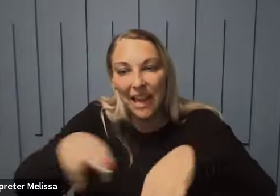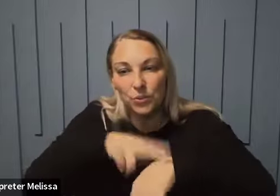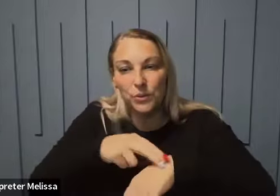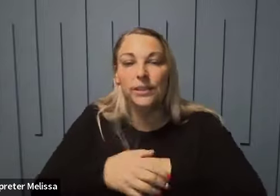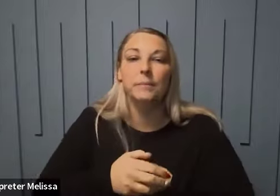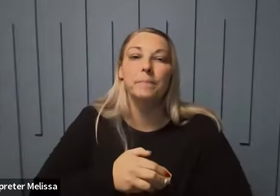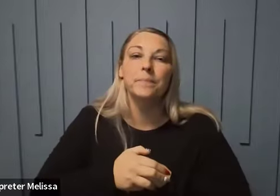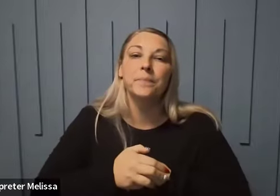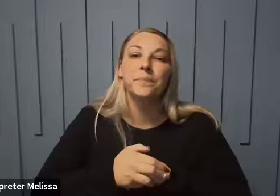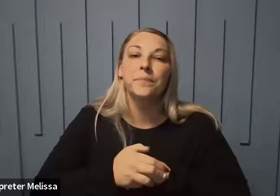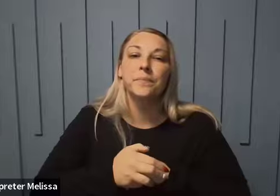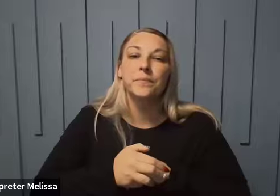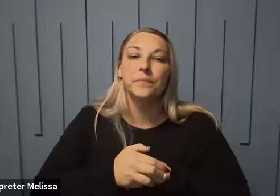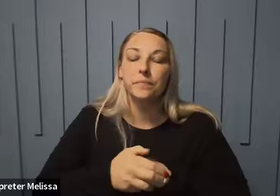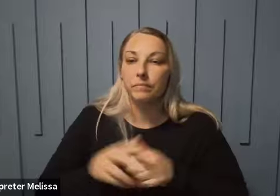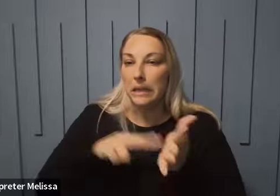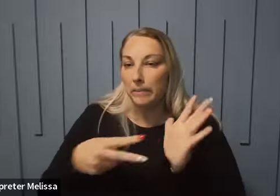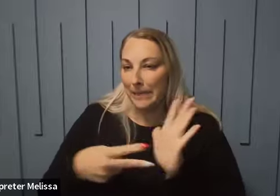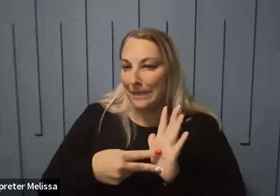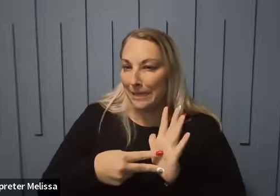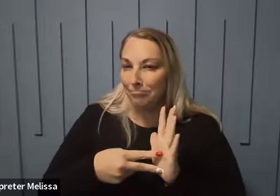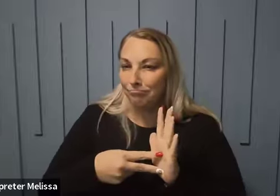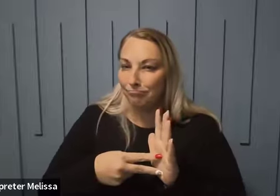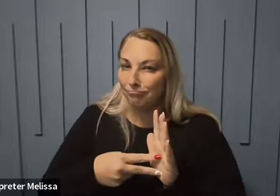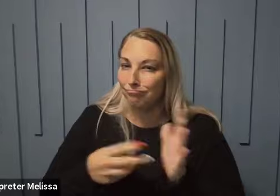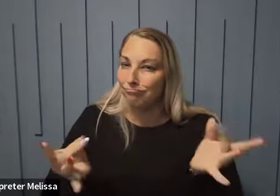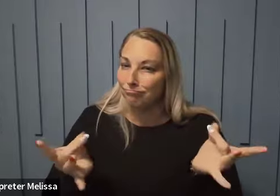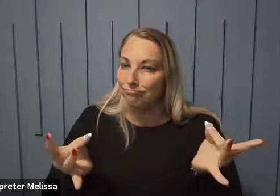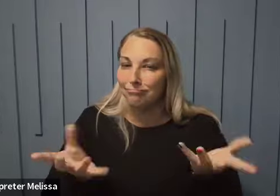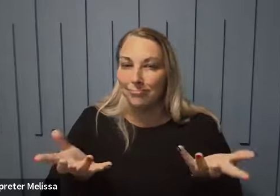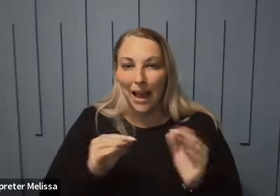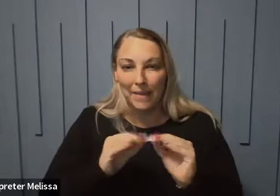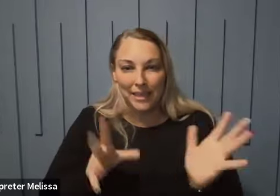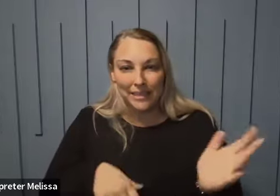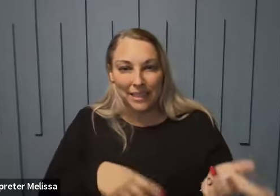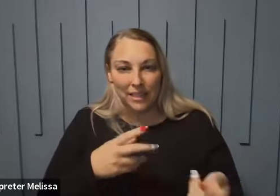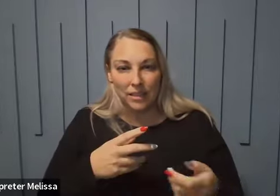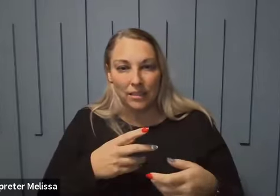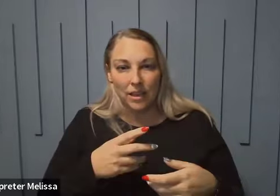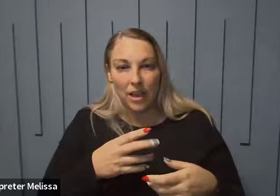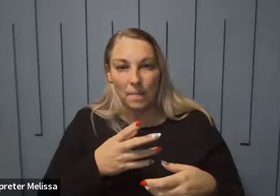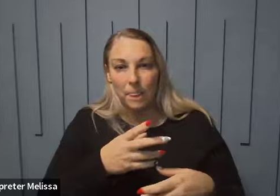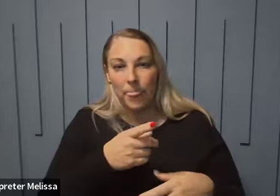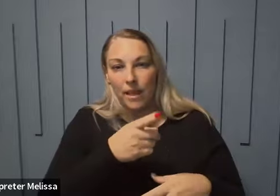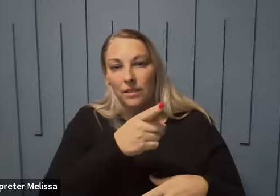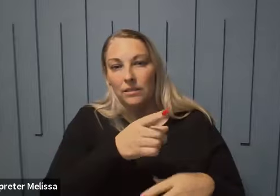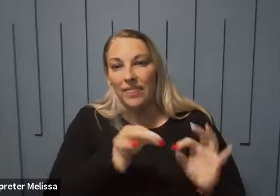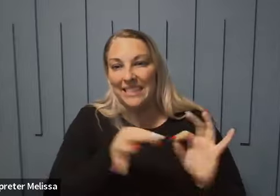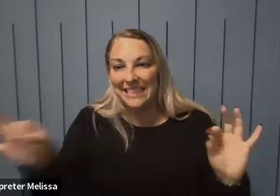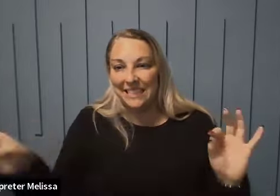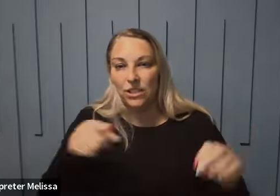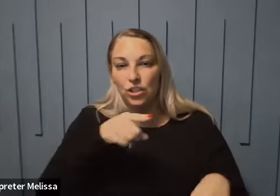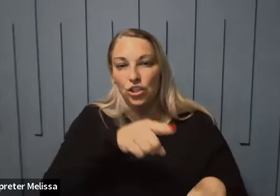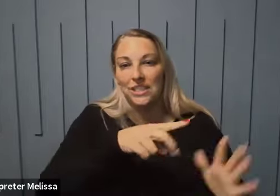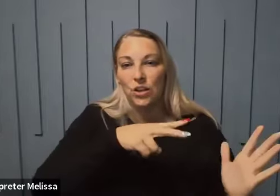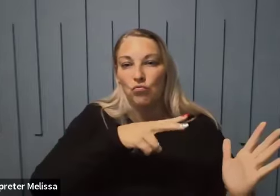Meaning is tricky. Obviously, the meaning of words that could sound and look alike. Like in this sentence, she read right